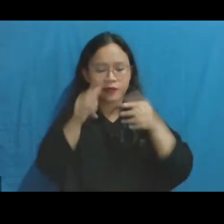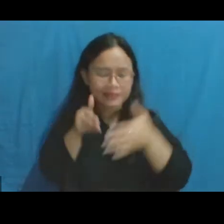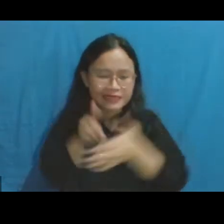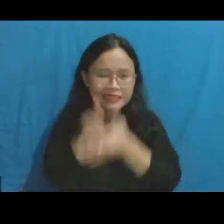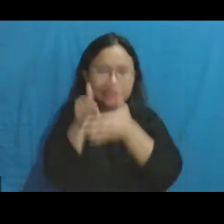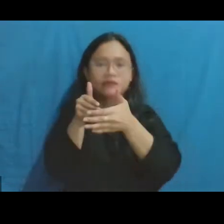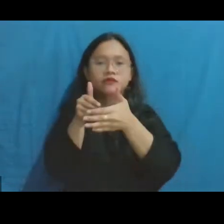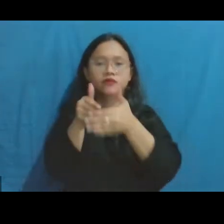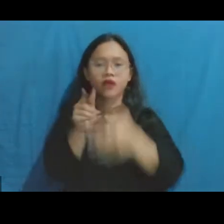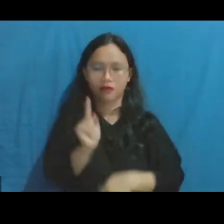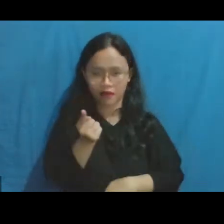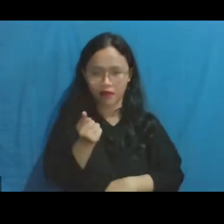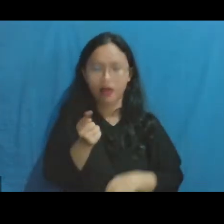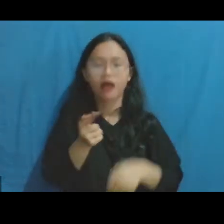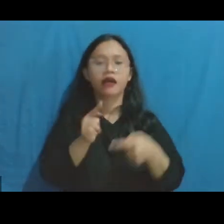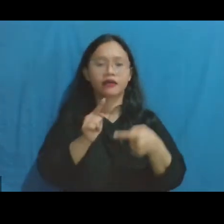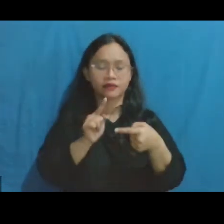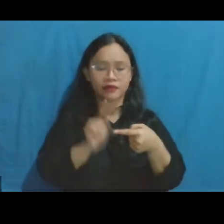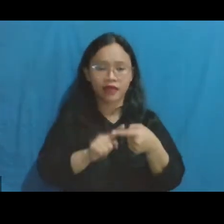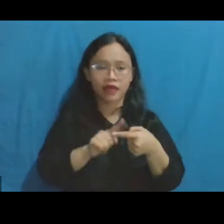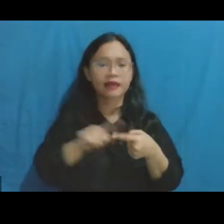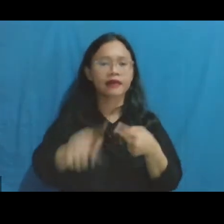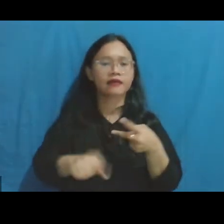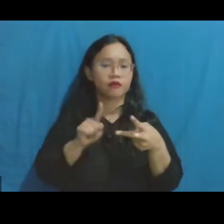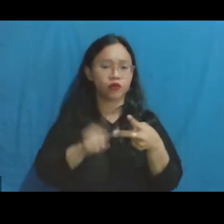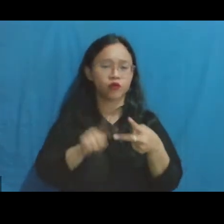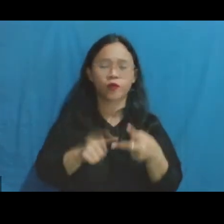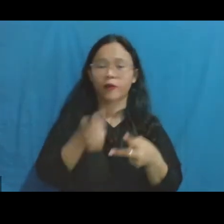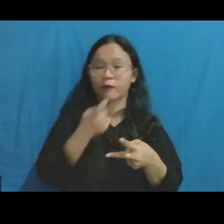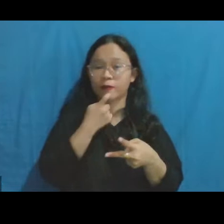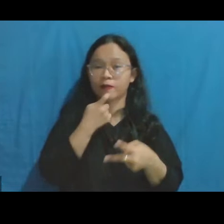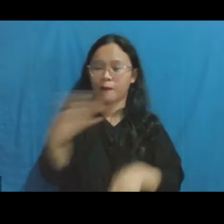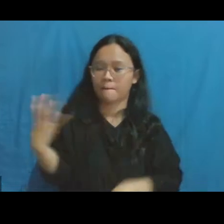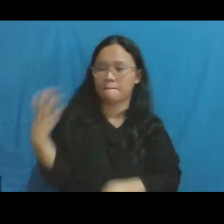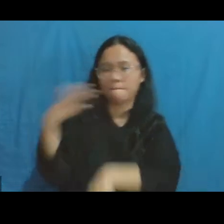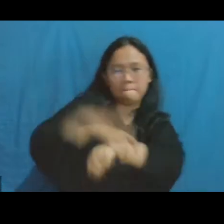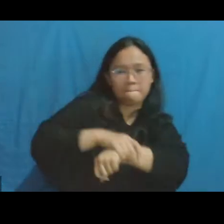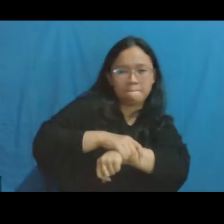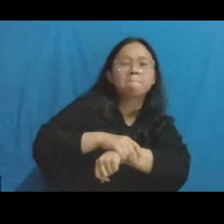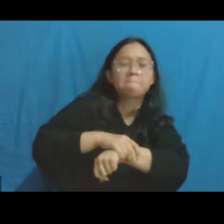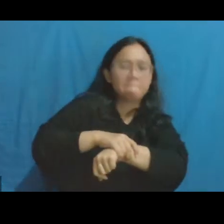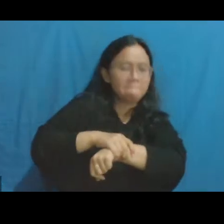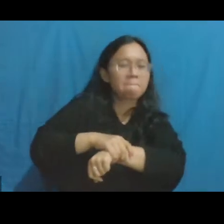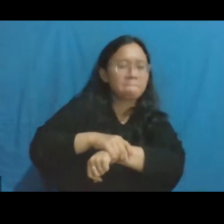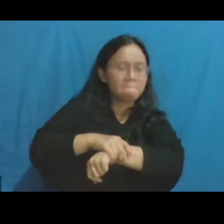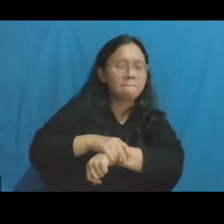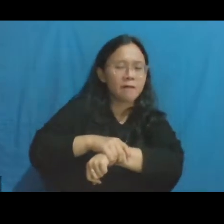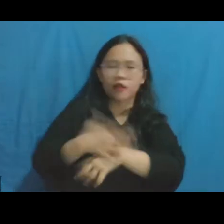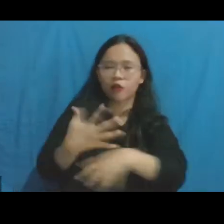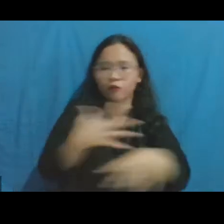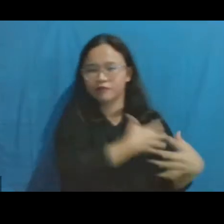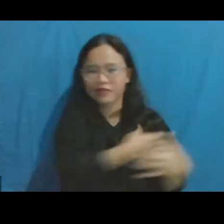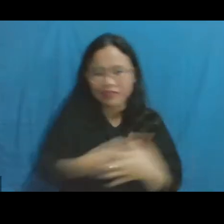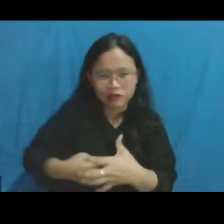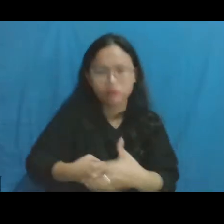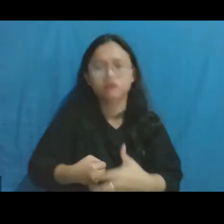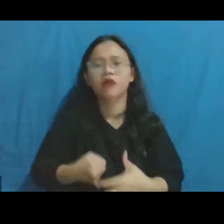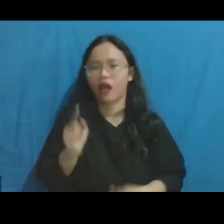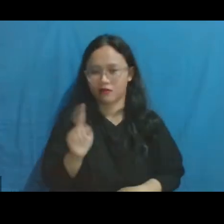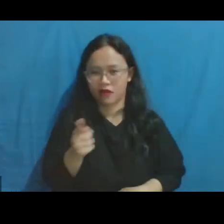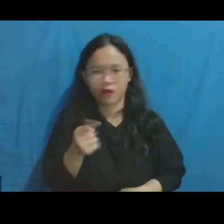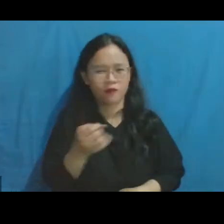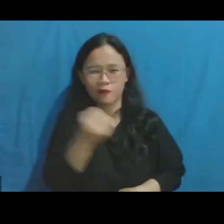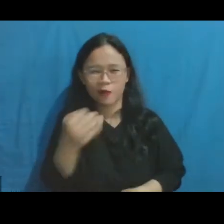arbitrary arrest, arbitrary dispersal. These are big incidents happening during